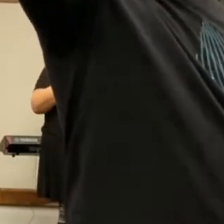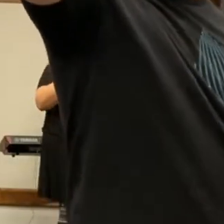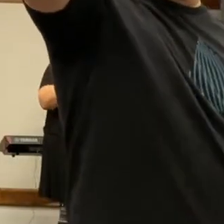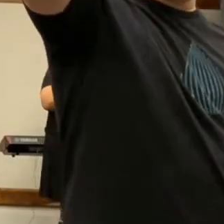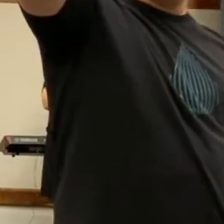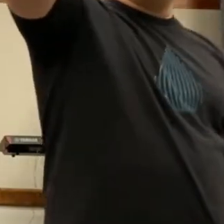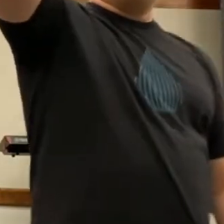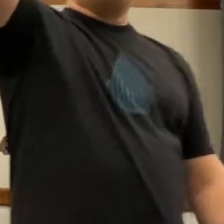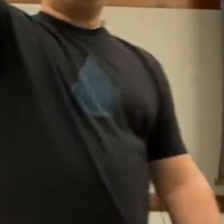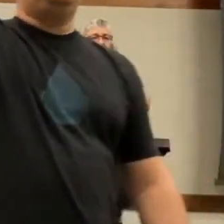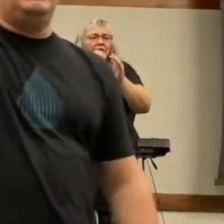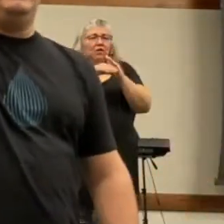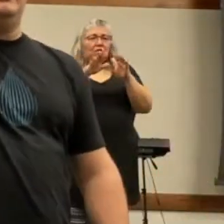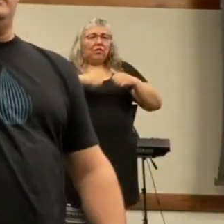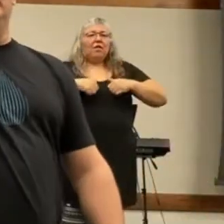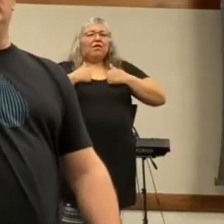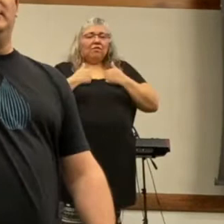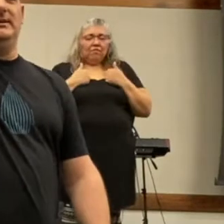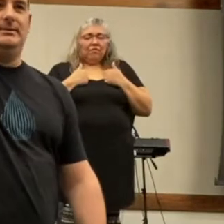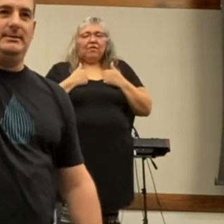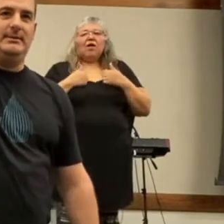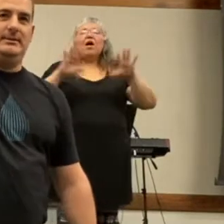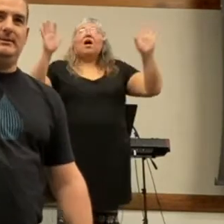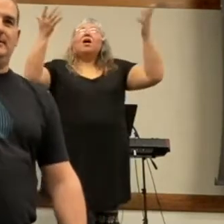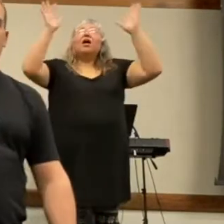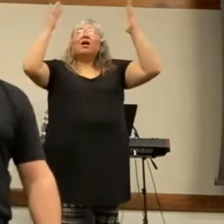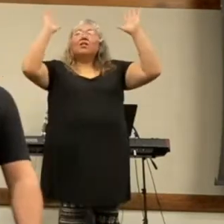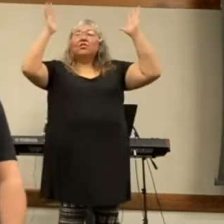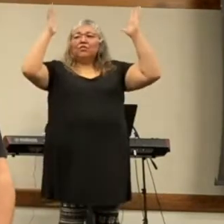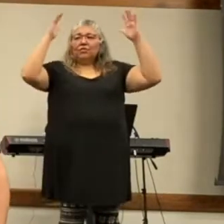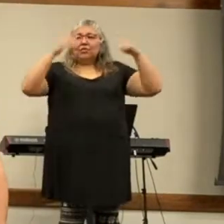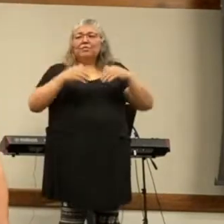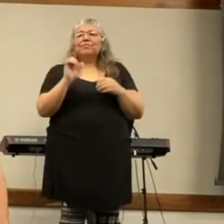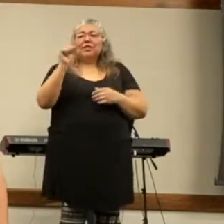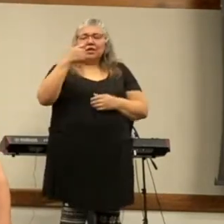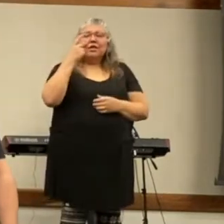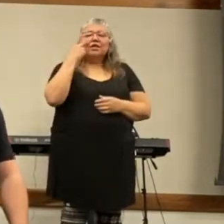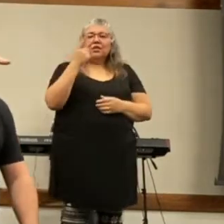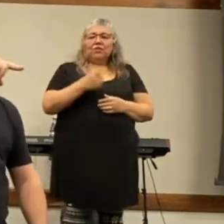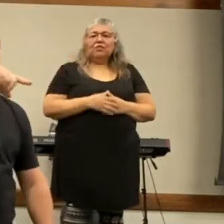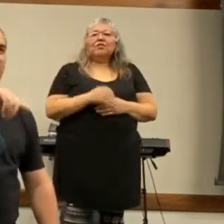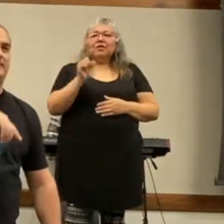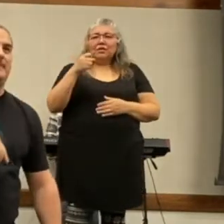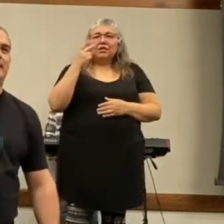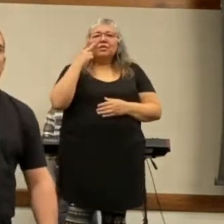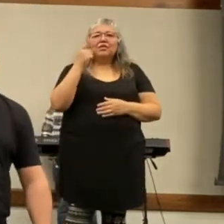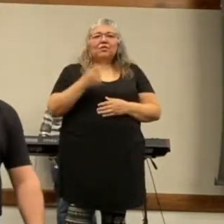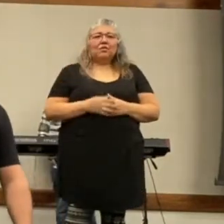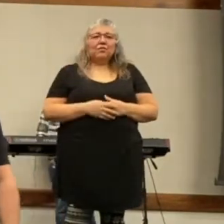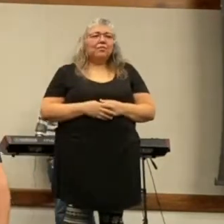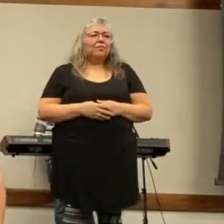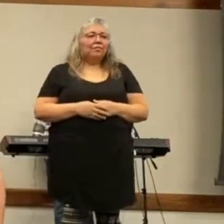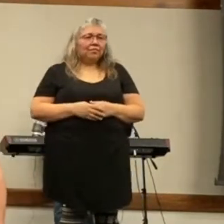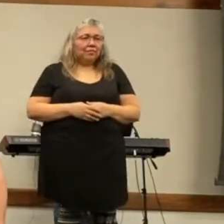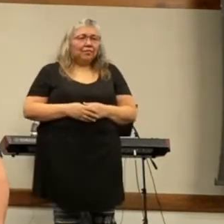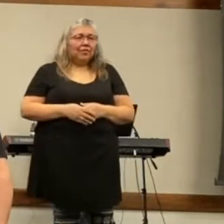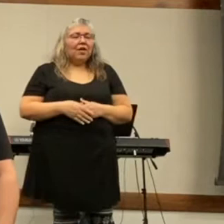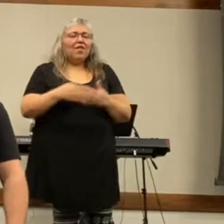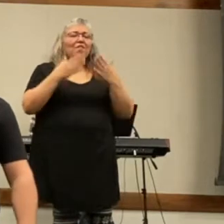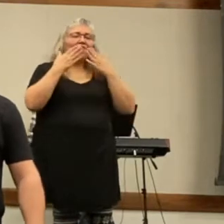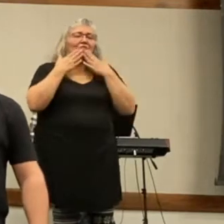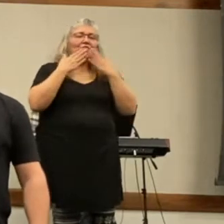hand. Just raise your hand. Hallelujah. Yep, I see you. I see you. Thank you,